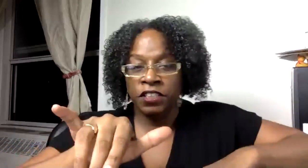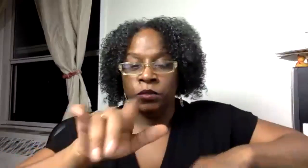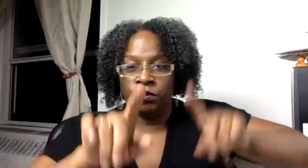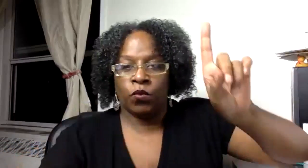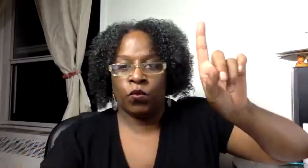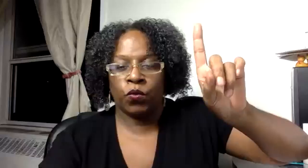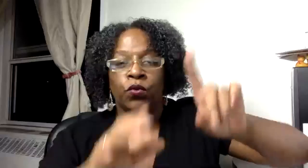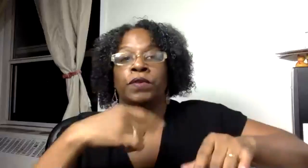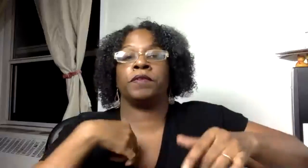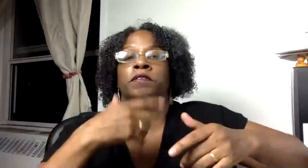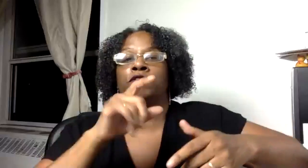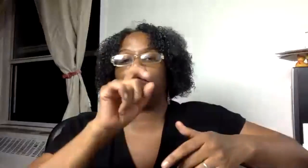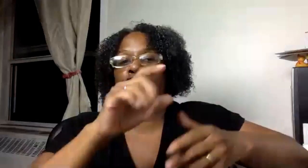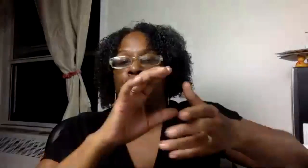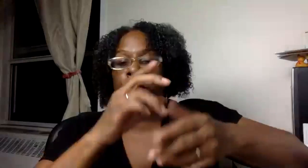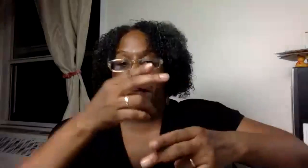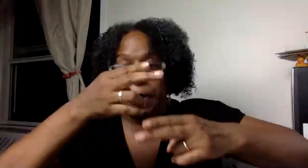so Benny,